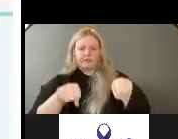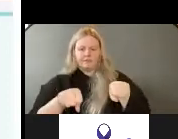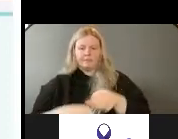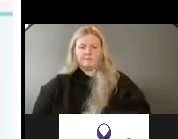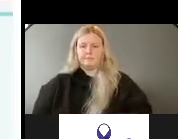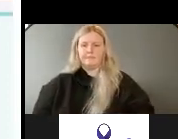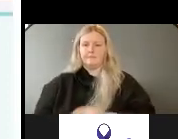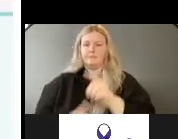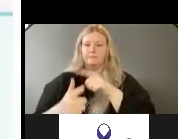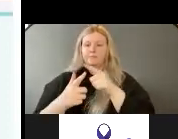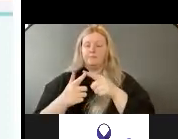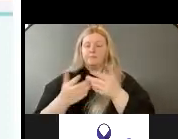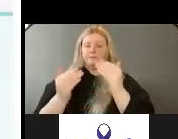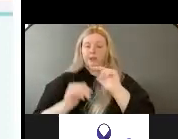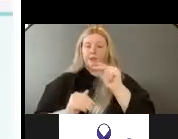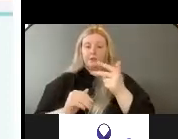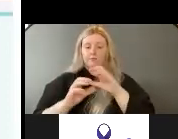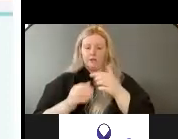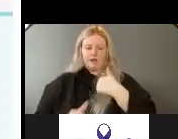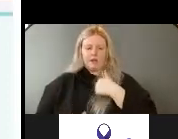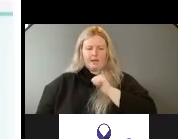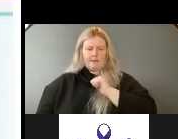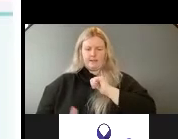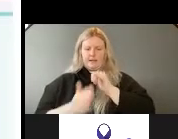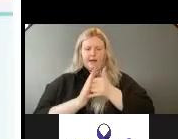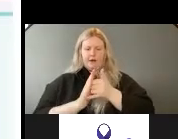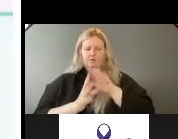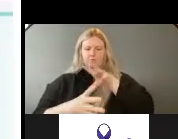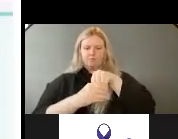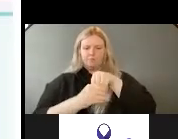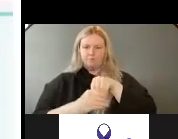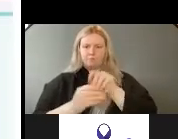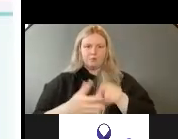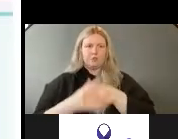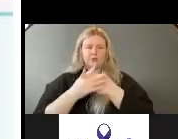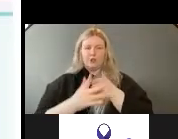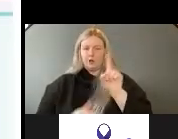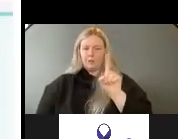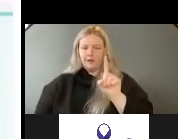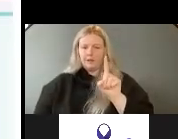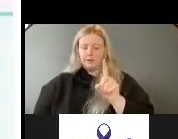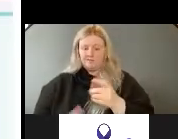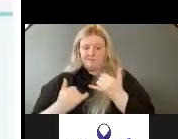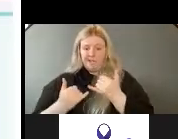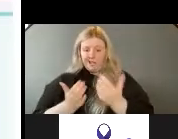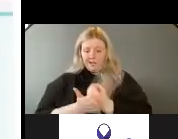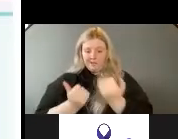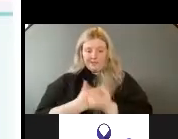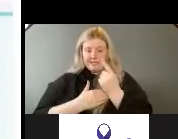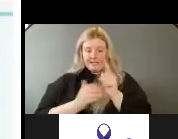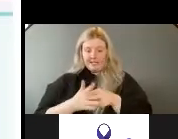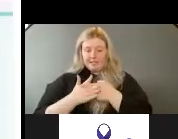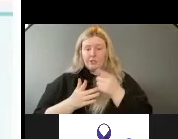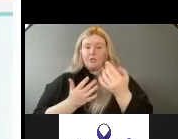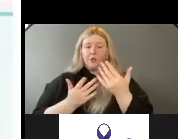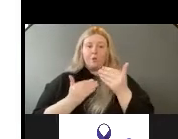section around how can I contribute and where to start. You know, you're going to start from where you are. Start today. You don't have to wait for